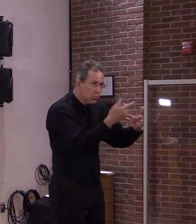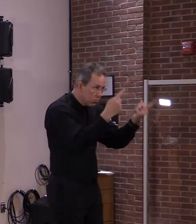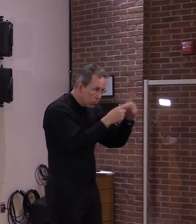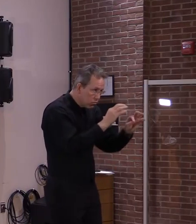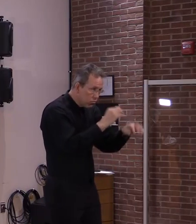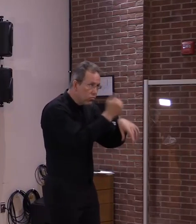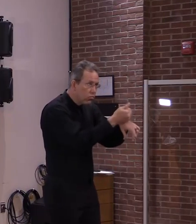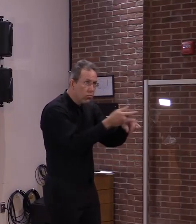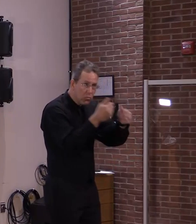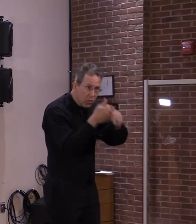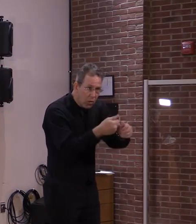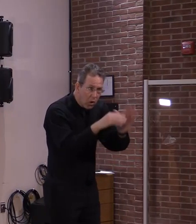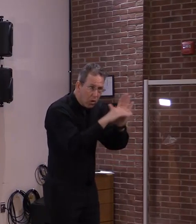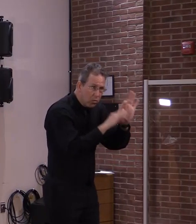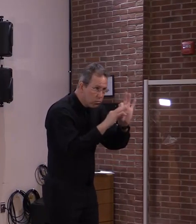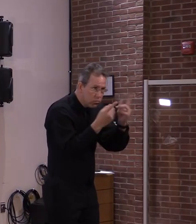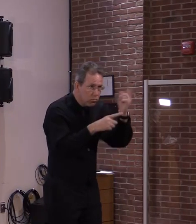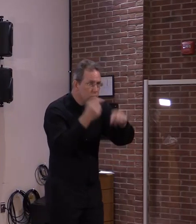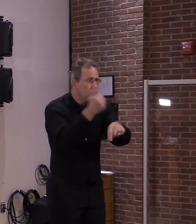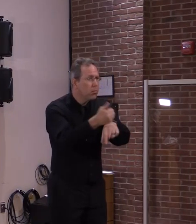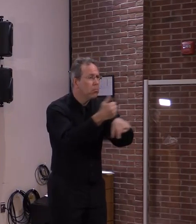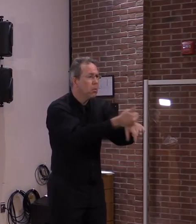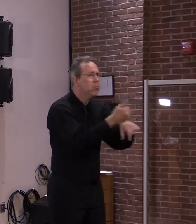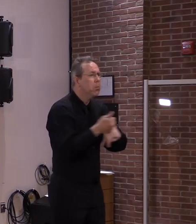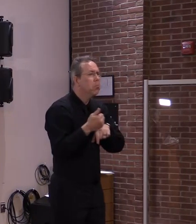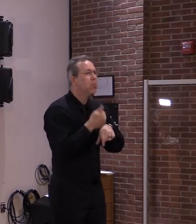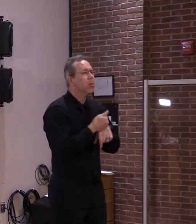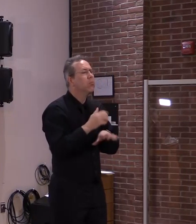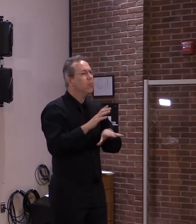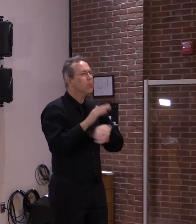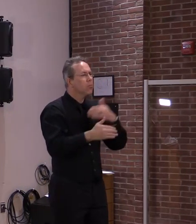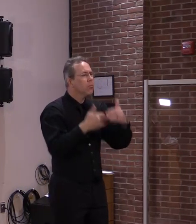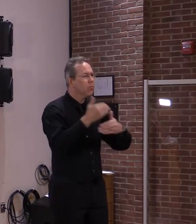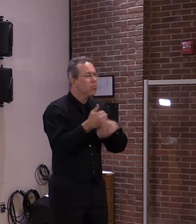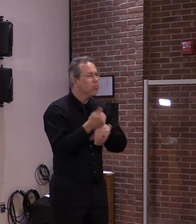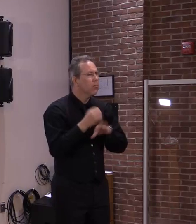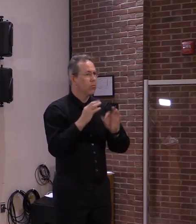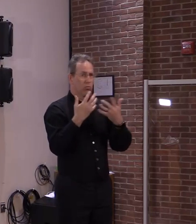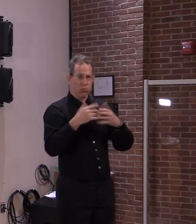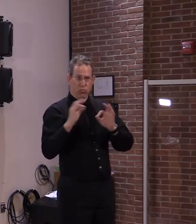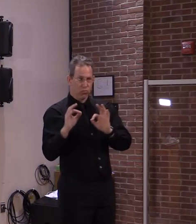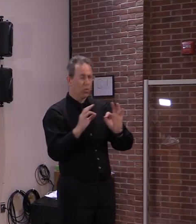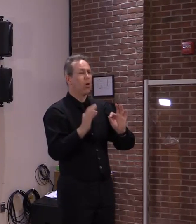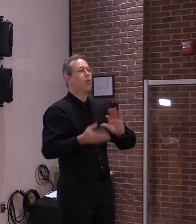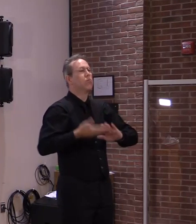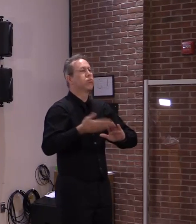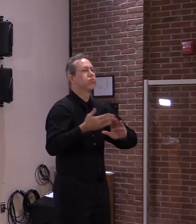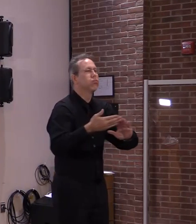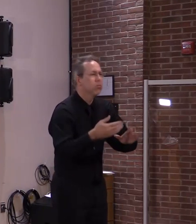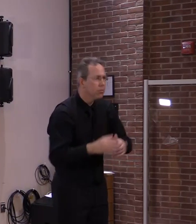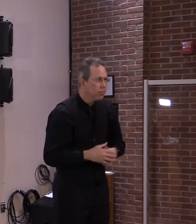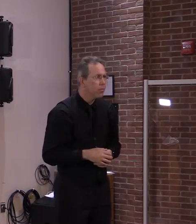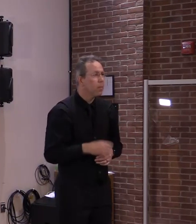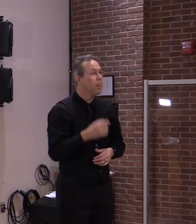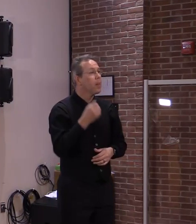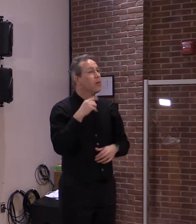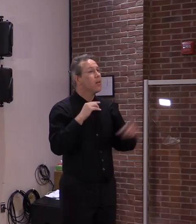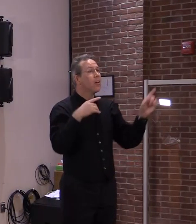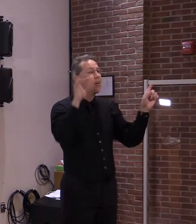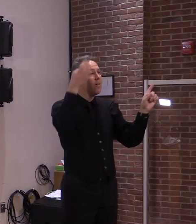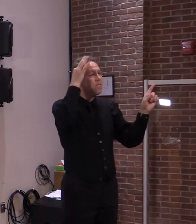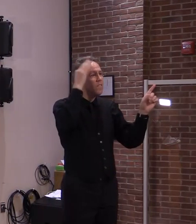bringing on more and more pharmacies. Also, they're limited to, even with the federal pharmacy program, they're limited to the amount